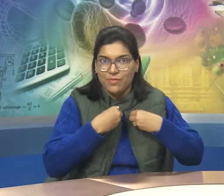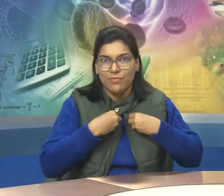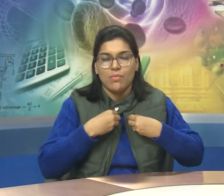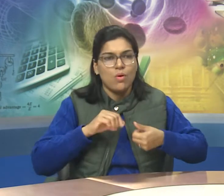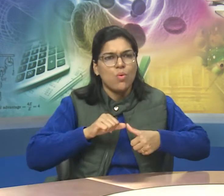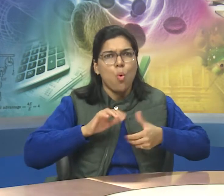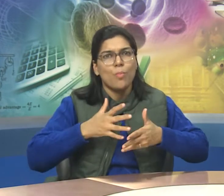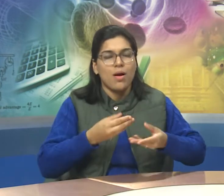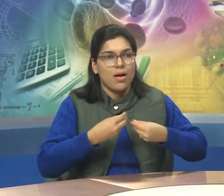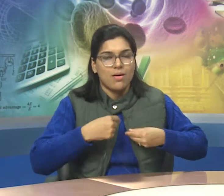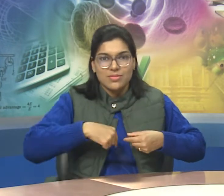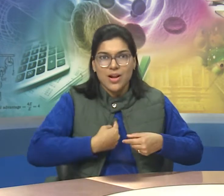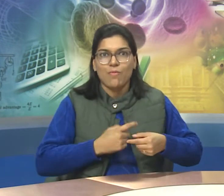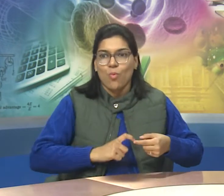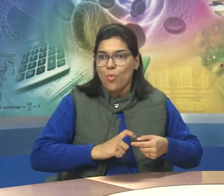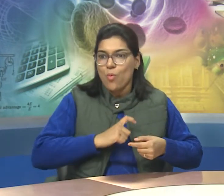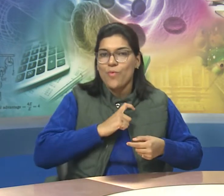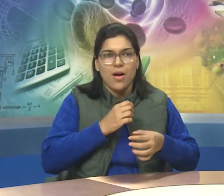This will promote